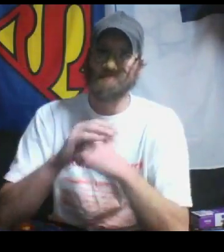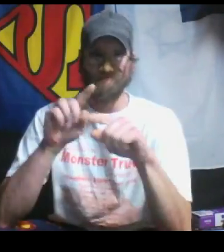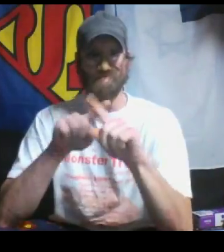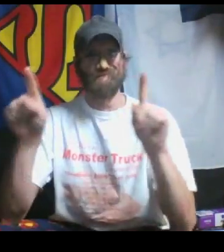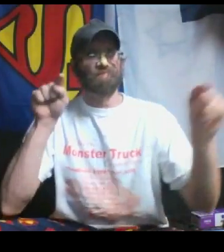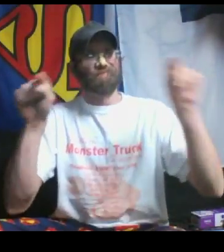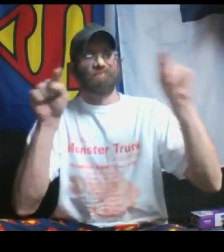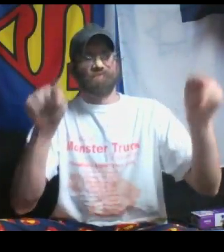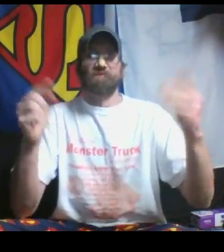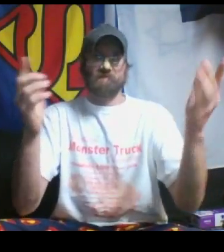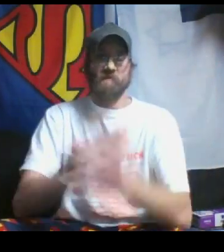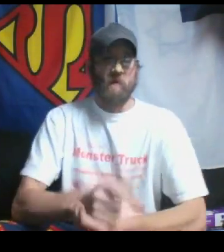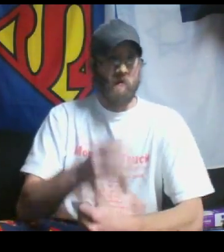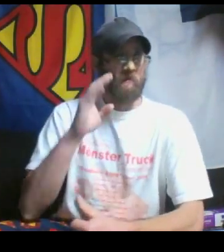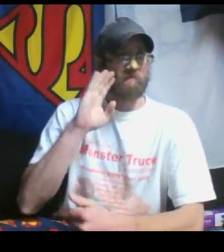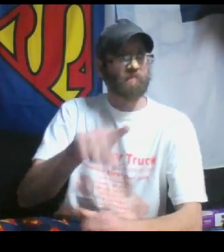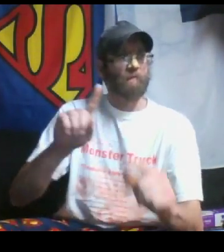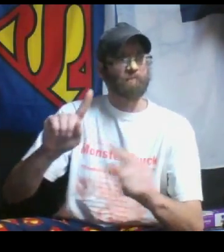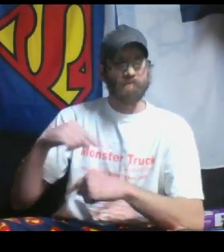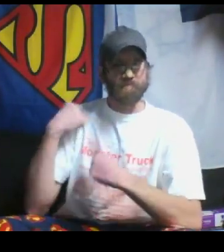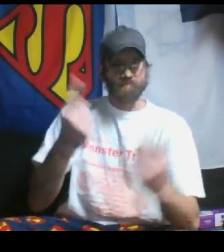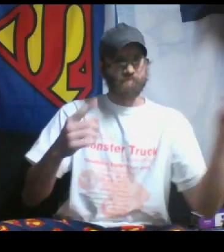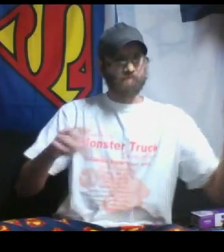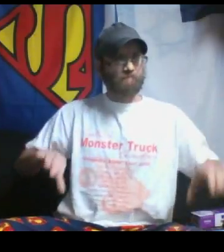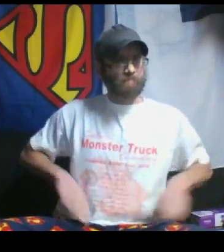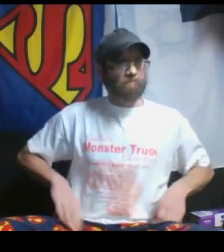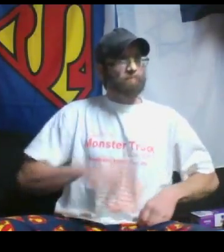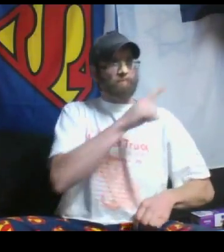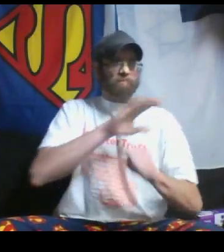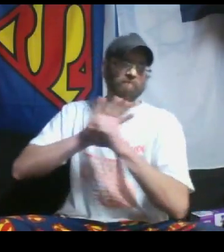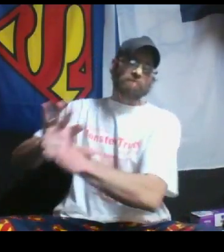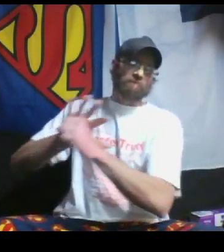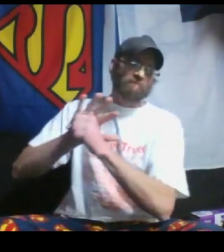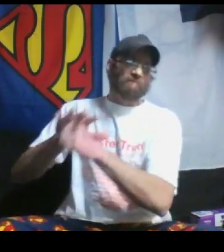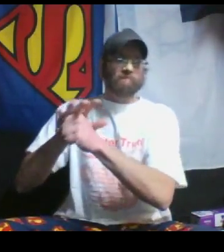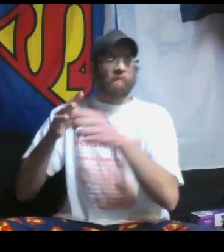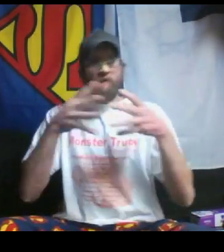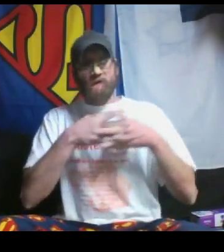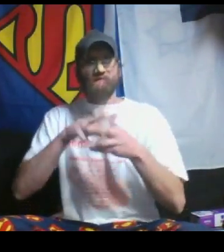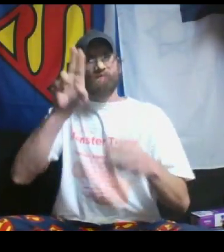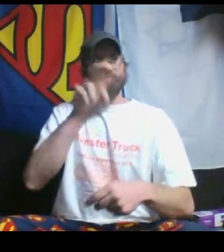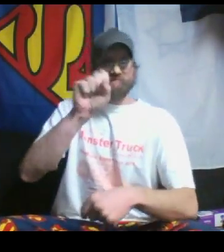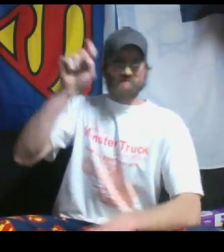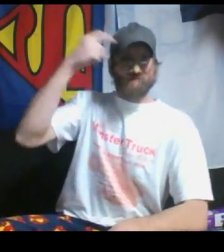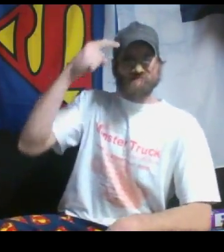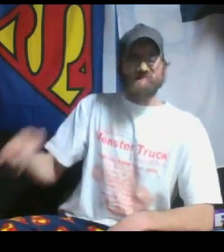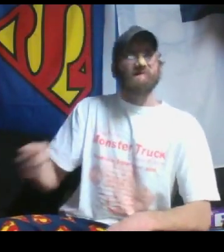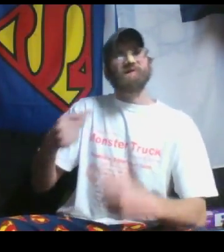very dry like now. And the full complex together with the Sphinx must have been built at least 8,000